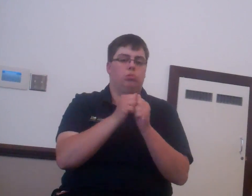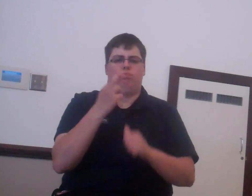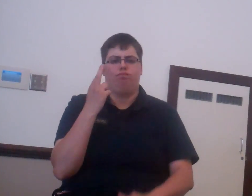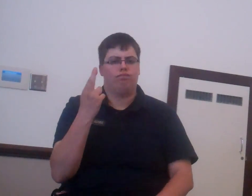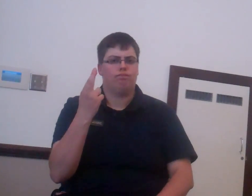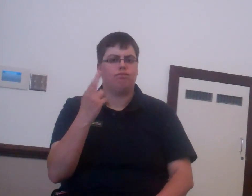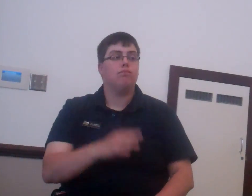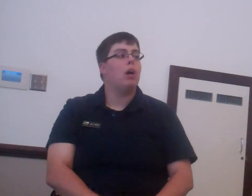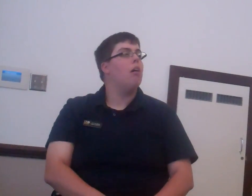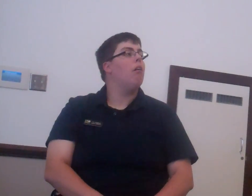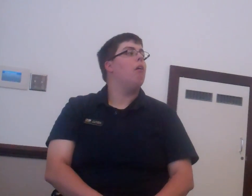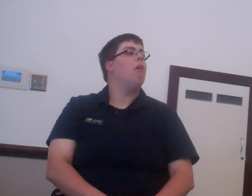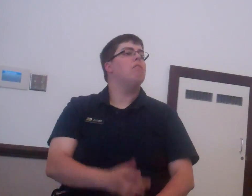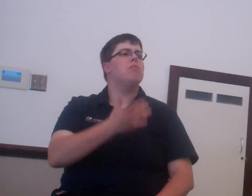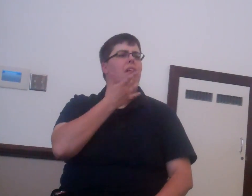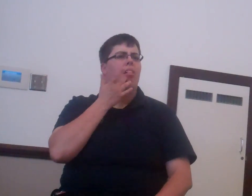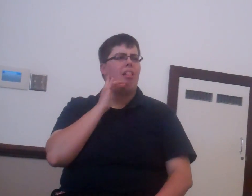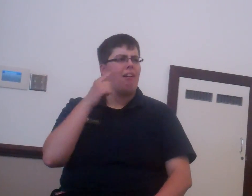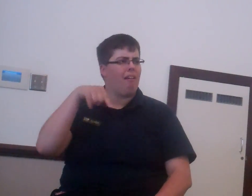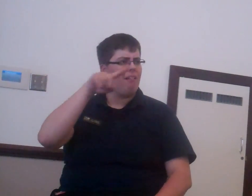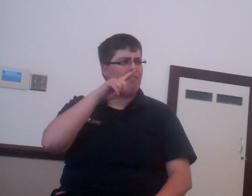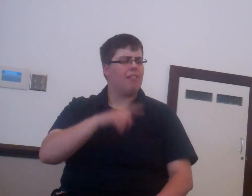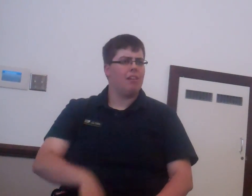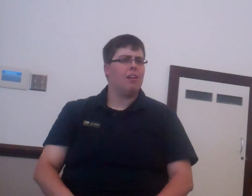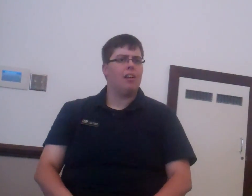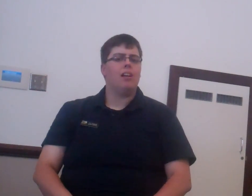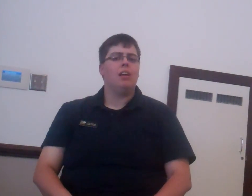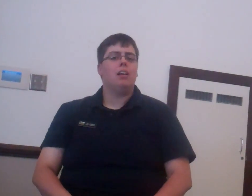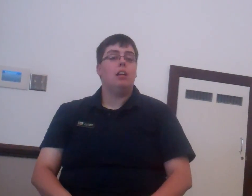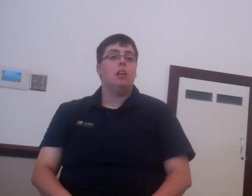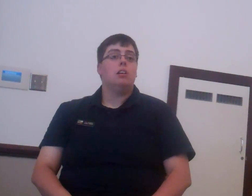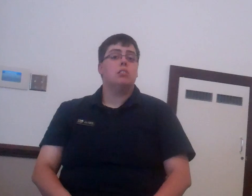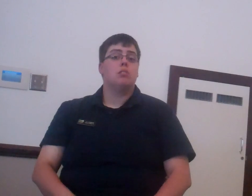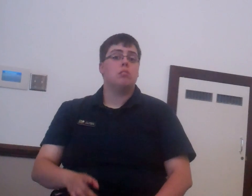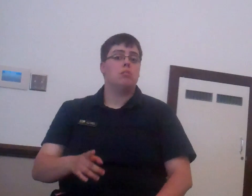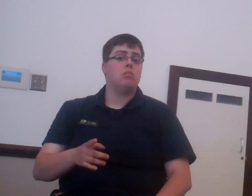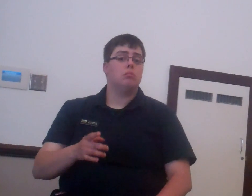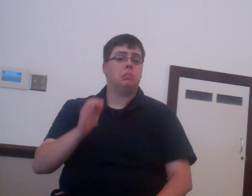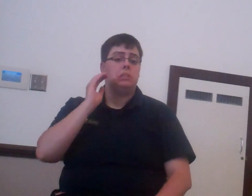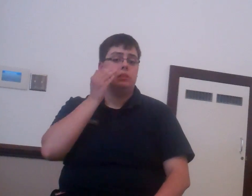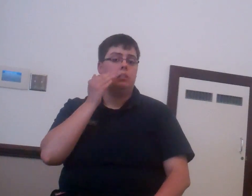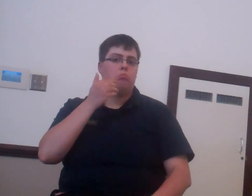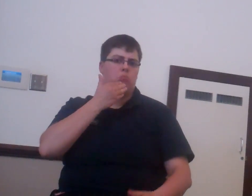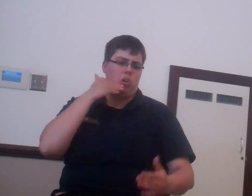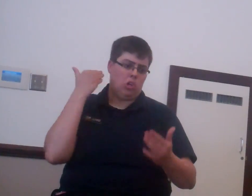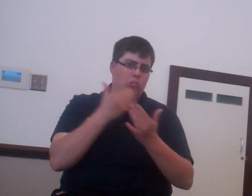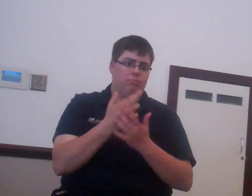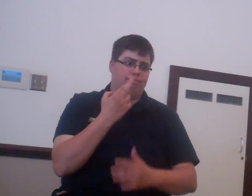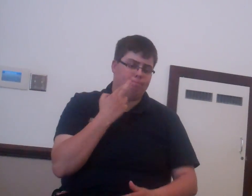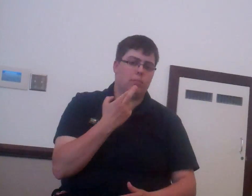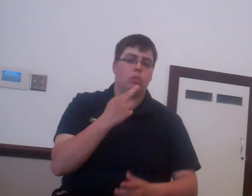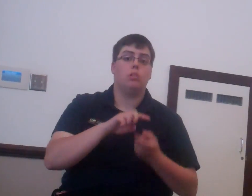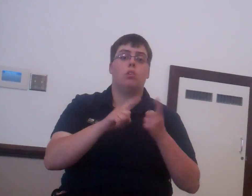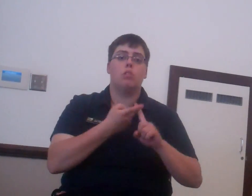Wow, lucky, nice. So are these largely really good friends that you just happen to get a job with, or are these like really good friends that you developed a friendship at